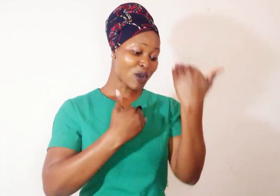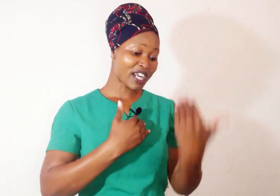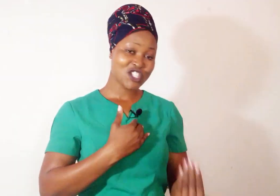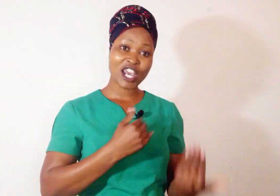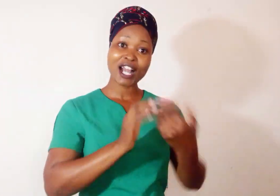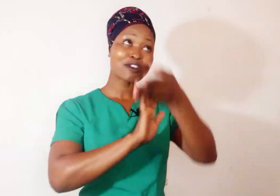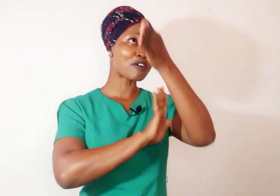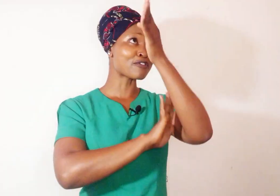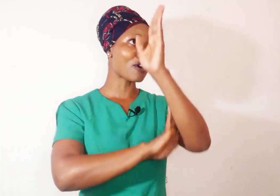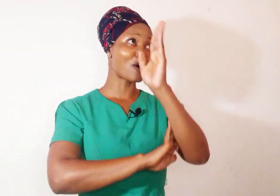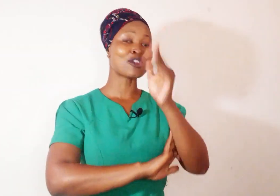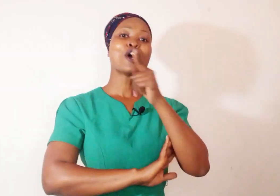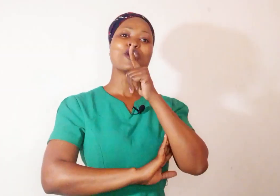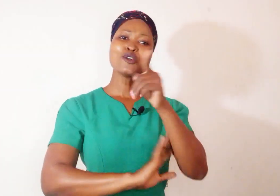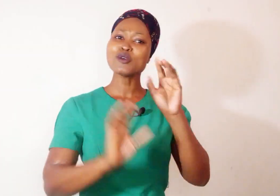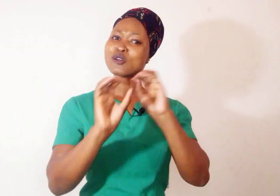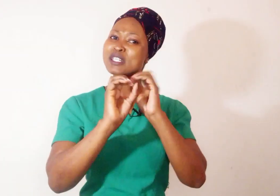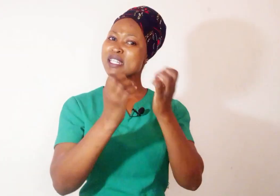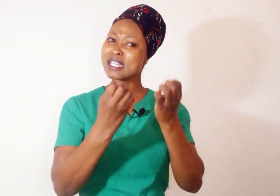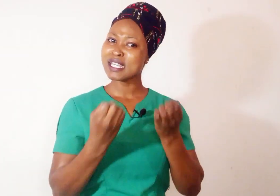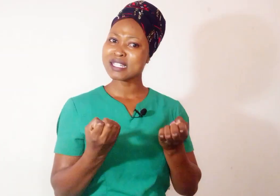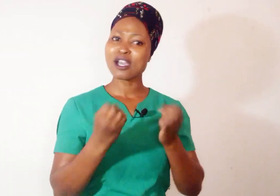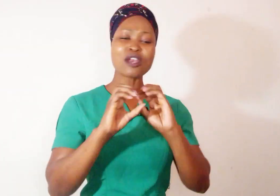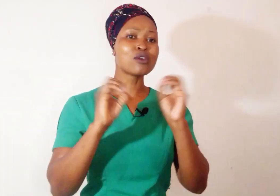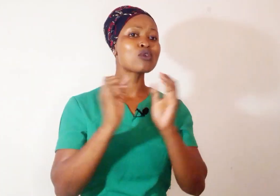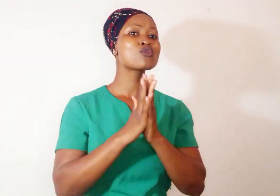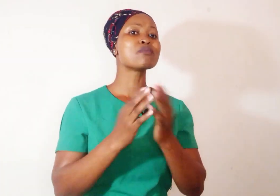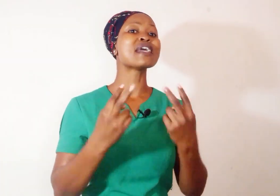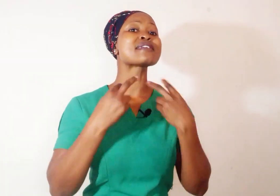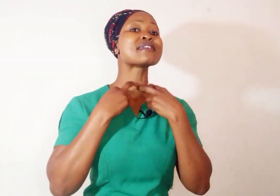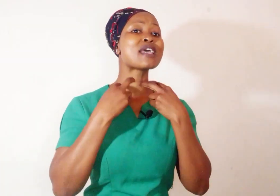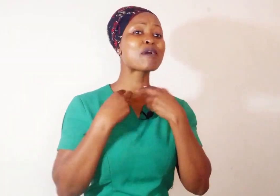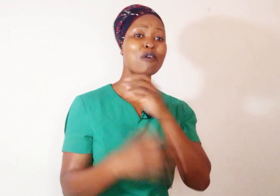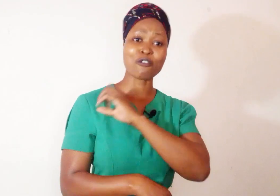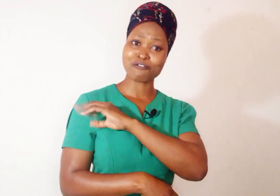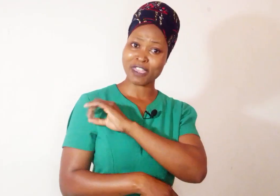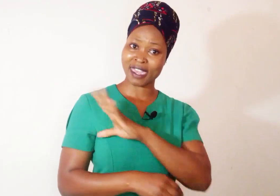a child of God. You need not to be a slave of fear,